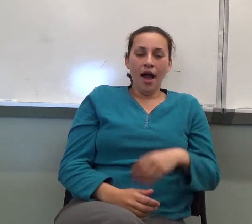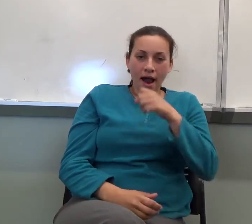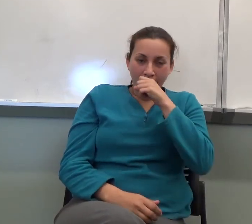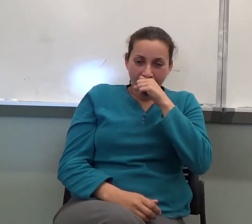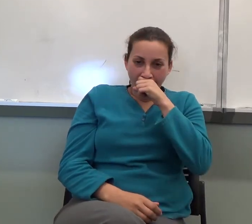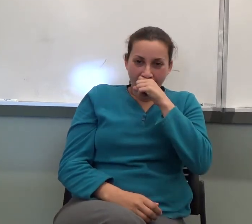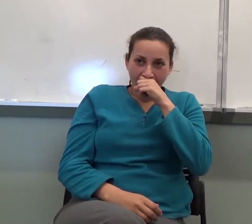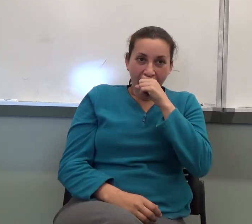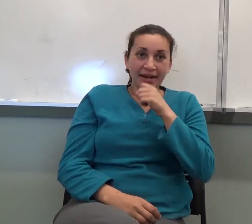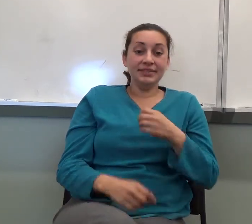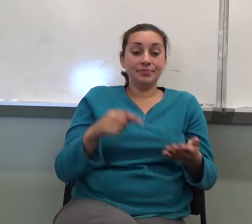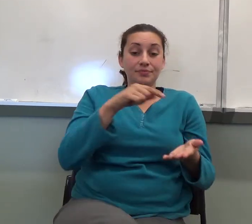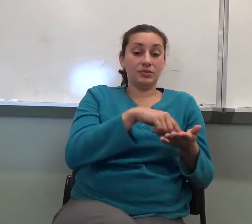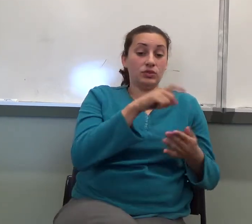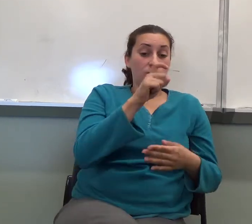not convert.